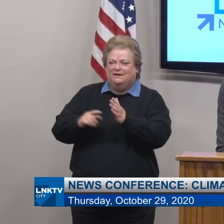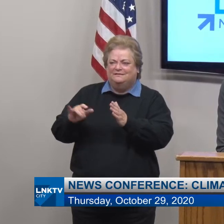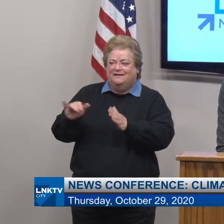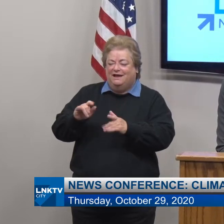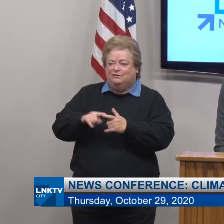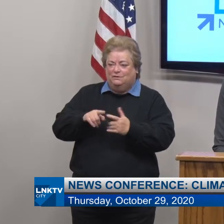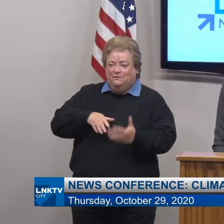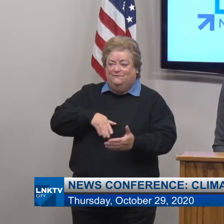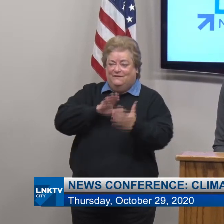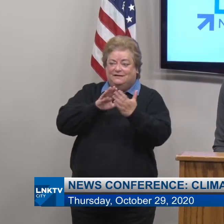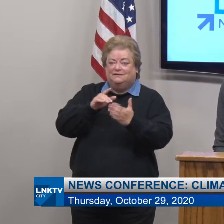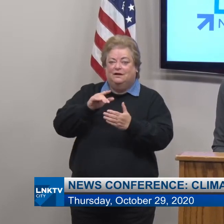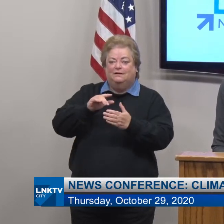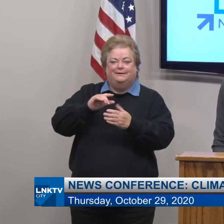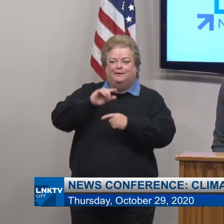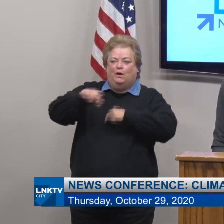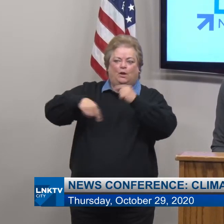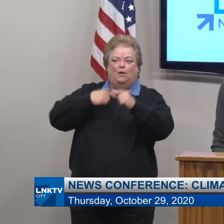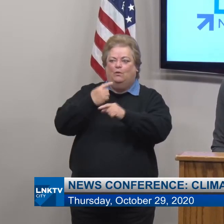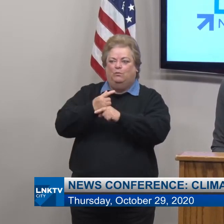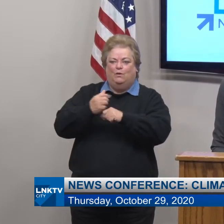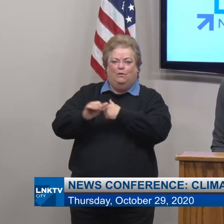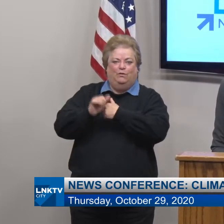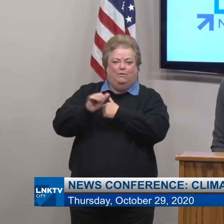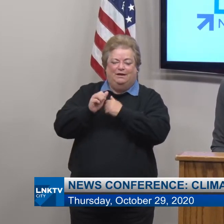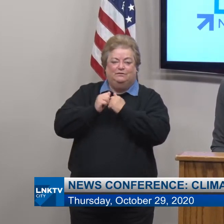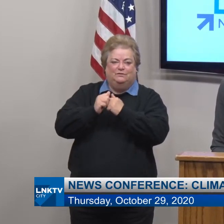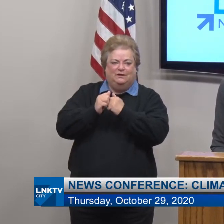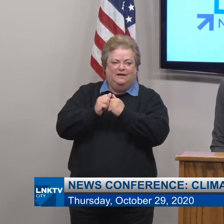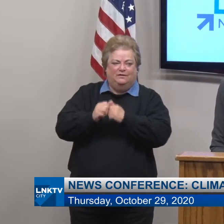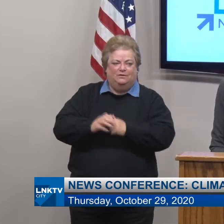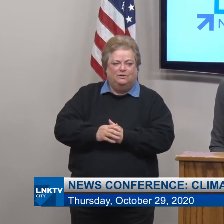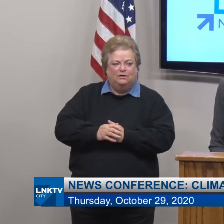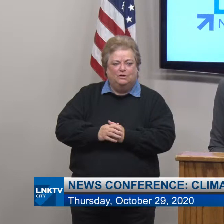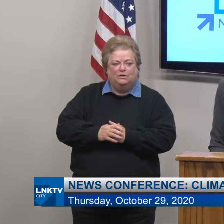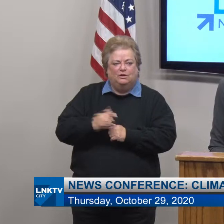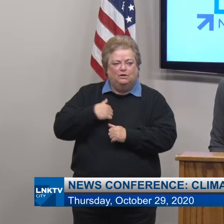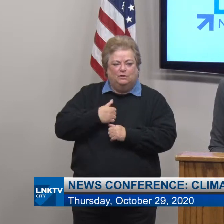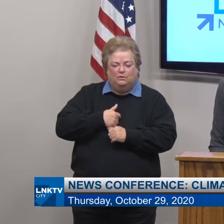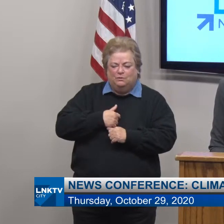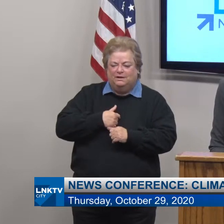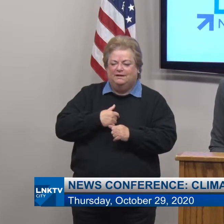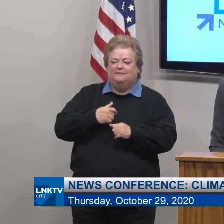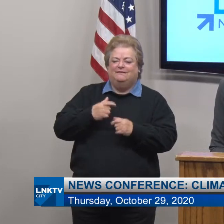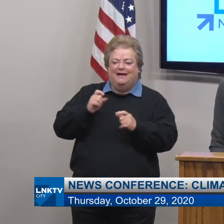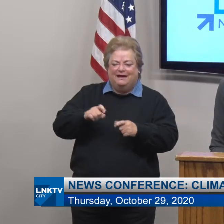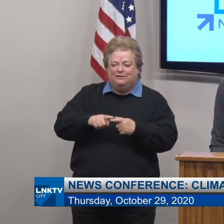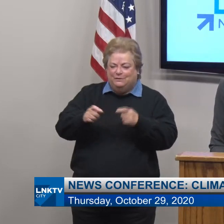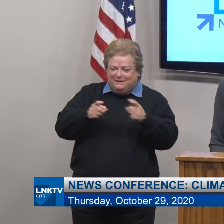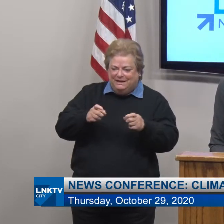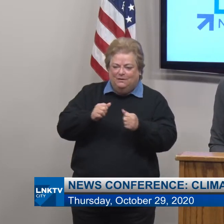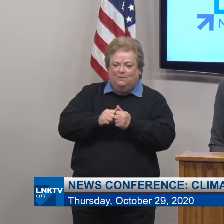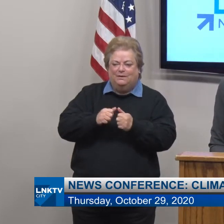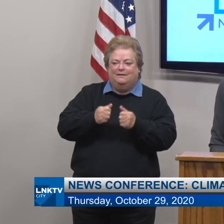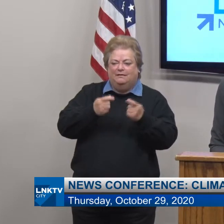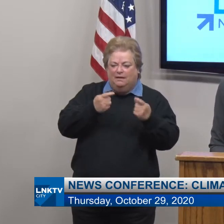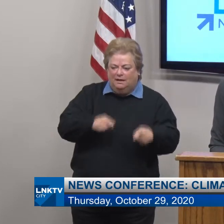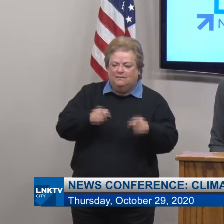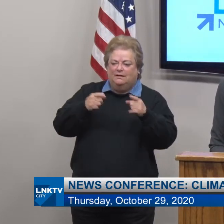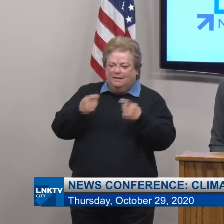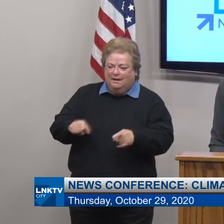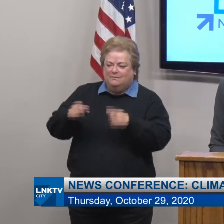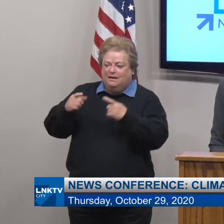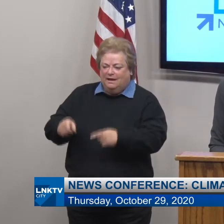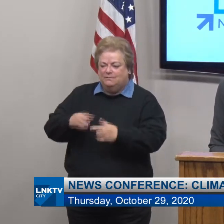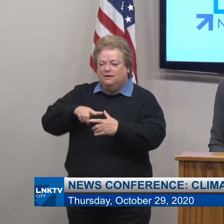global threat together. Times have been tough as we've dealt with one unprecedented situation after another. Yet amidst